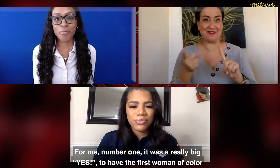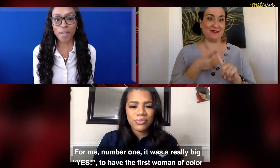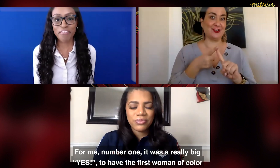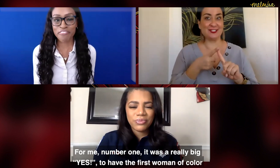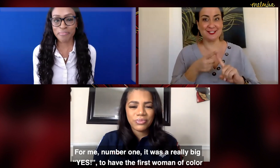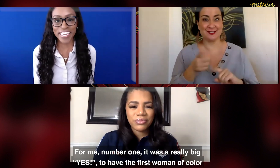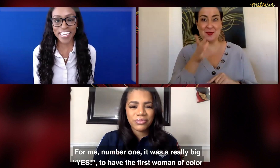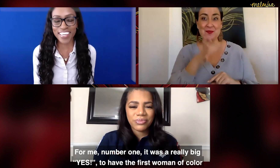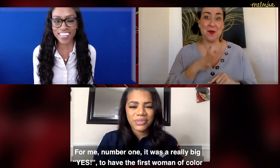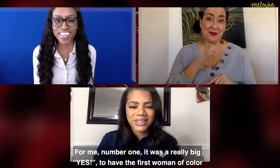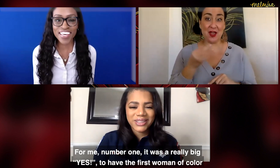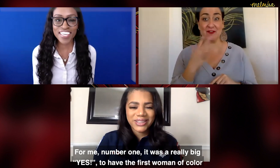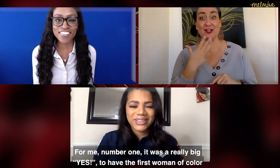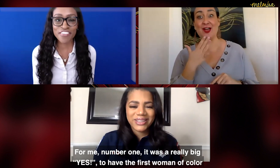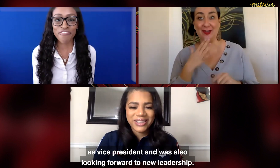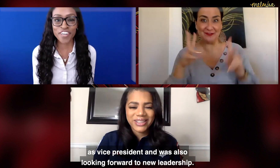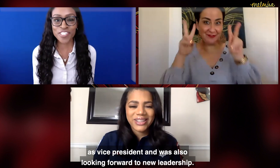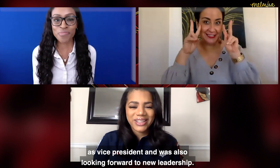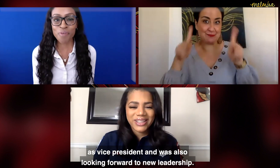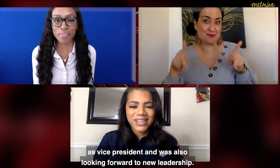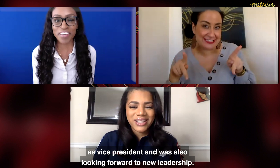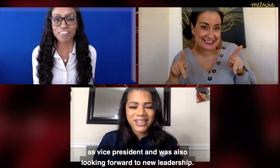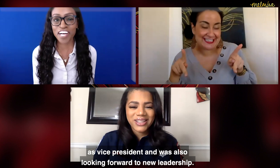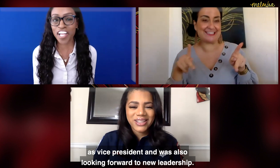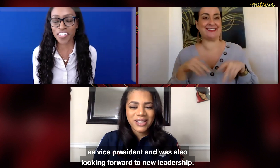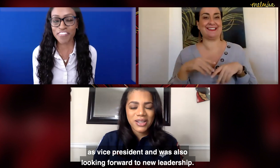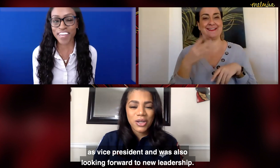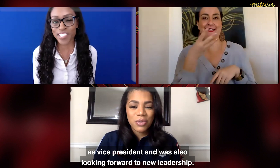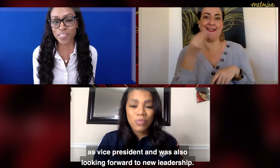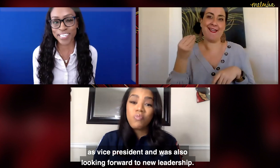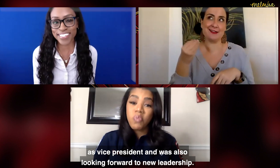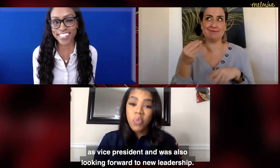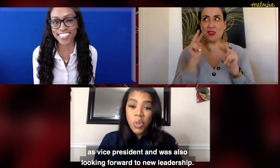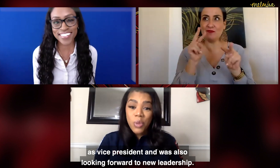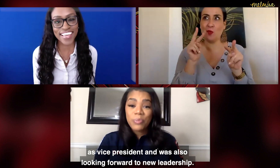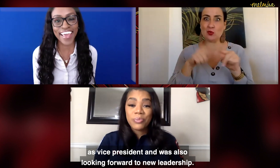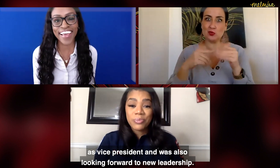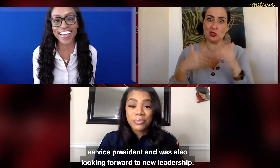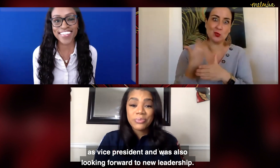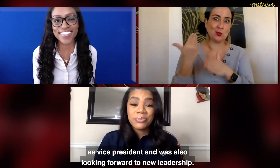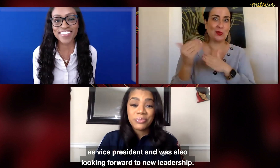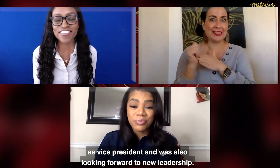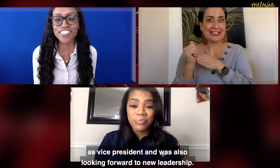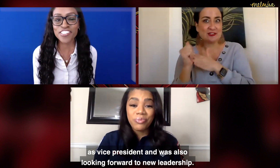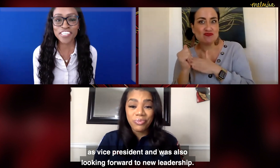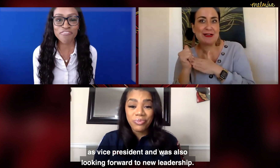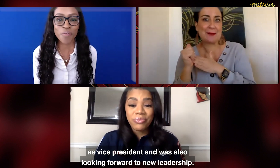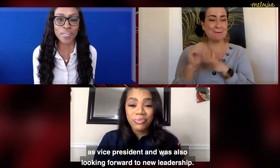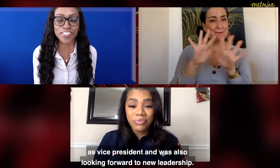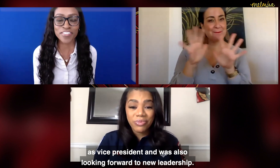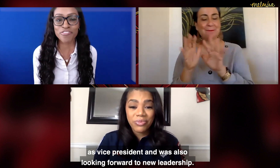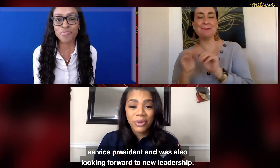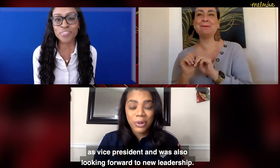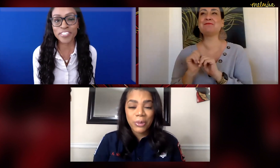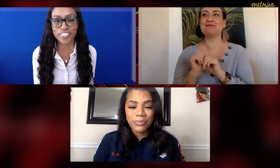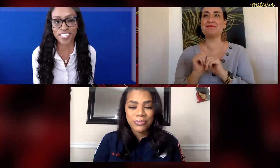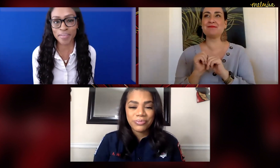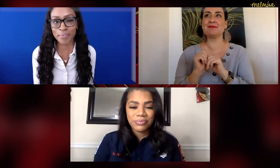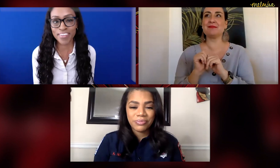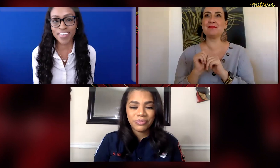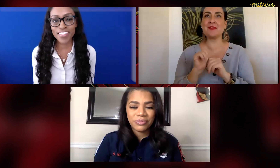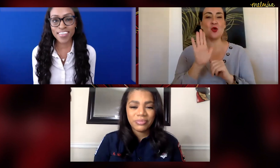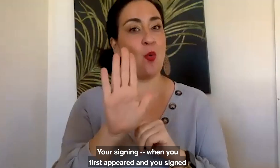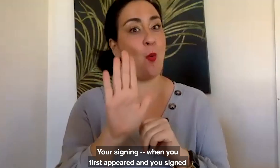Number one for me is the first woman of color vice president, and just looking forward to new